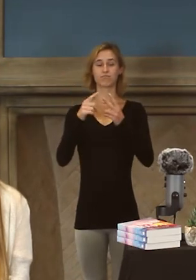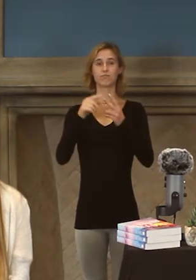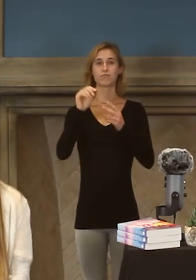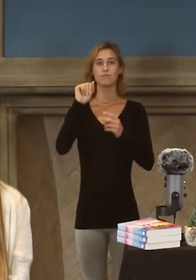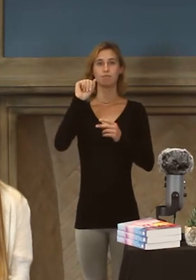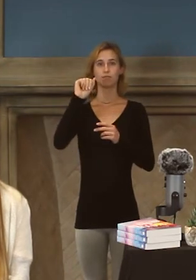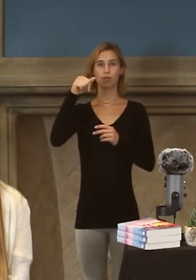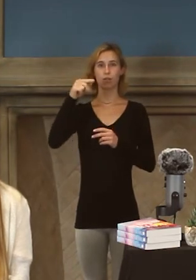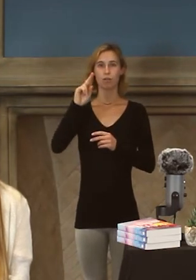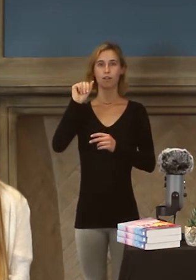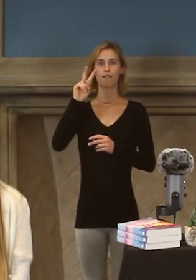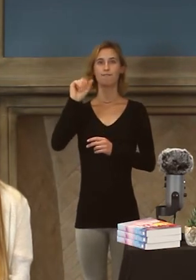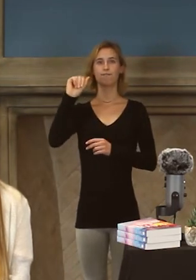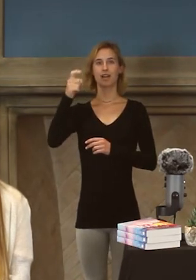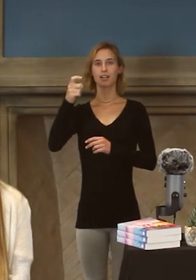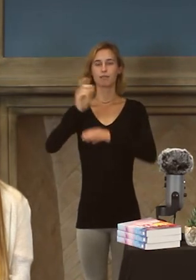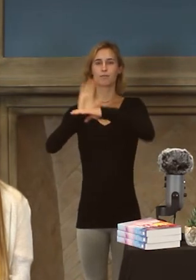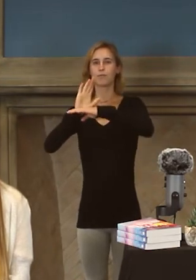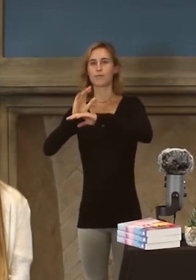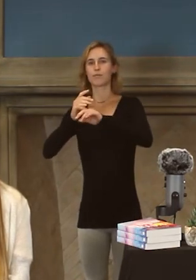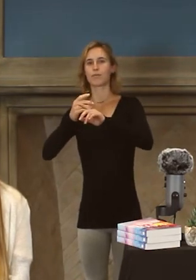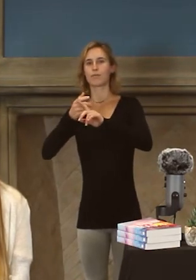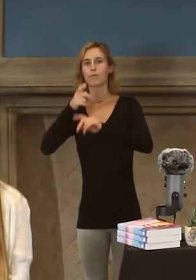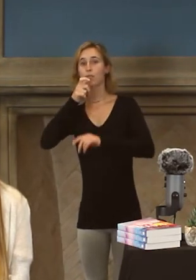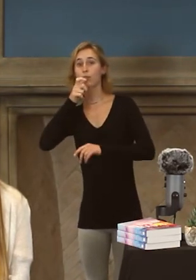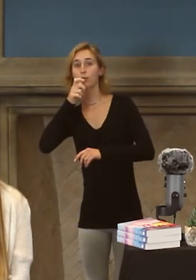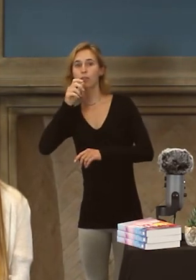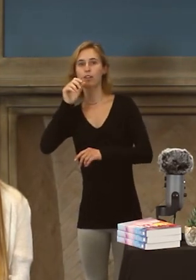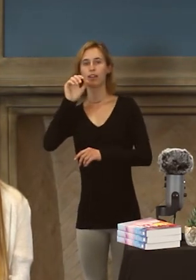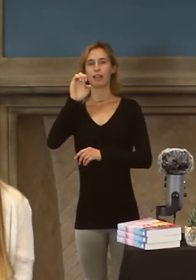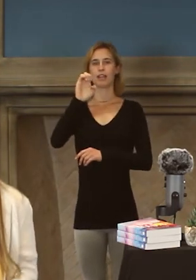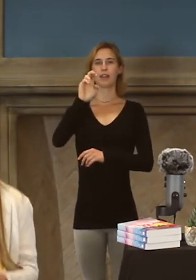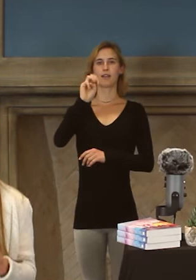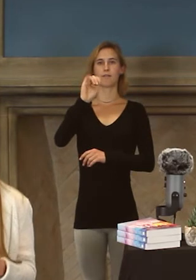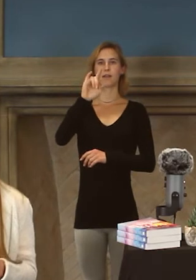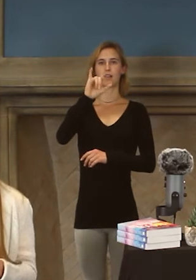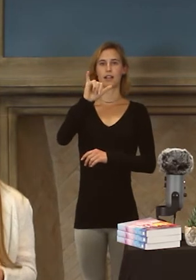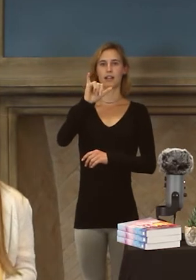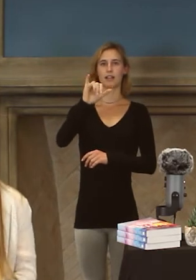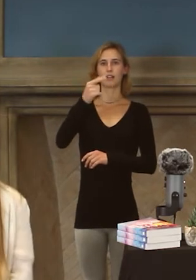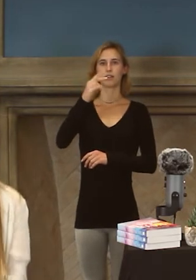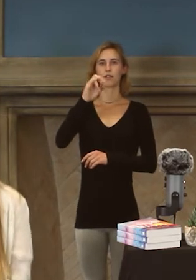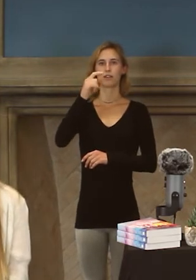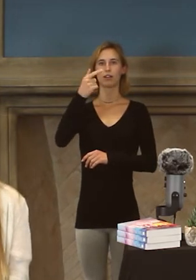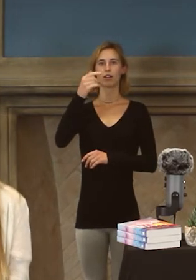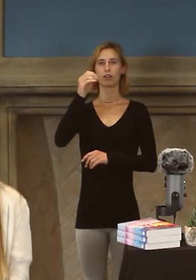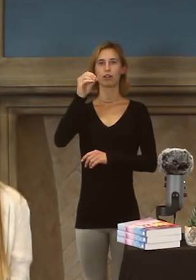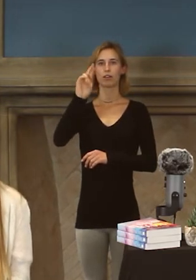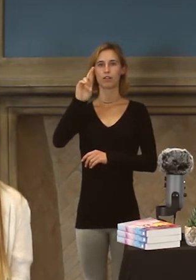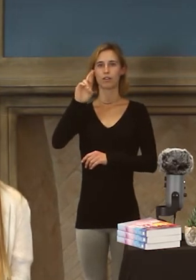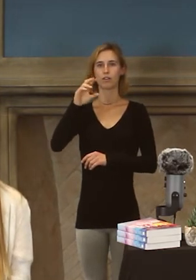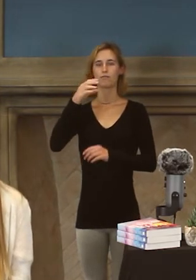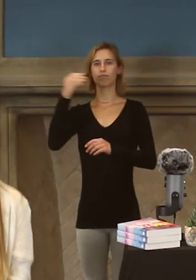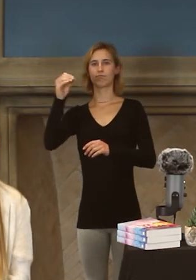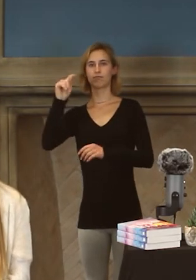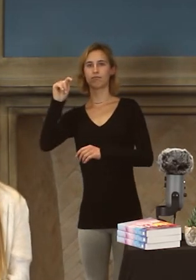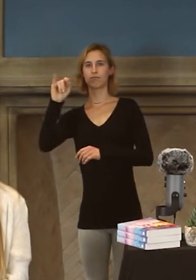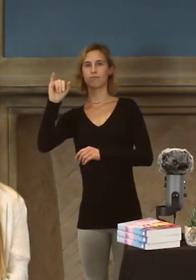a film by Emily Grigor and Tirzah Farley, premiering December 6th.